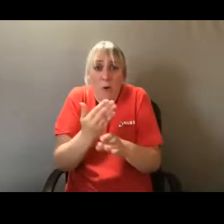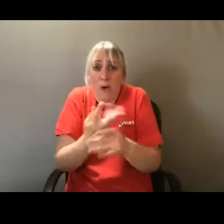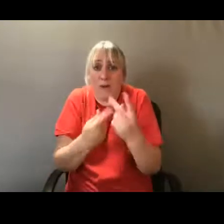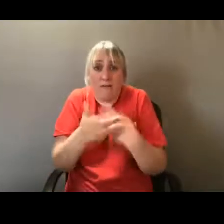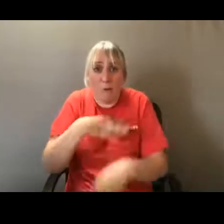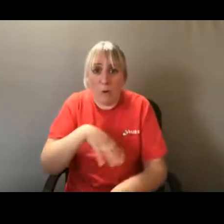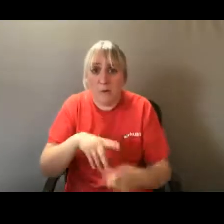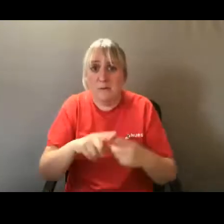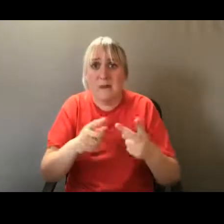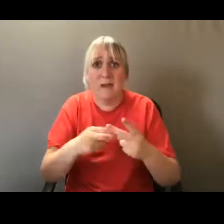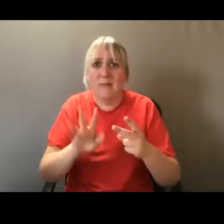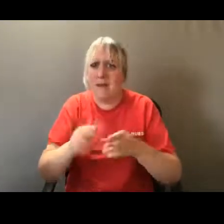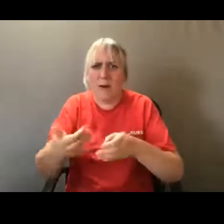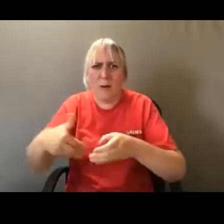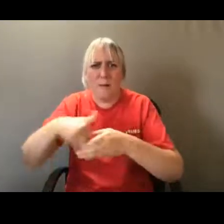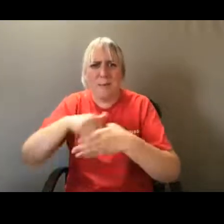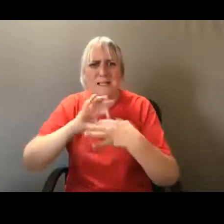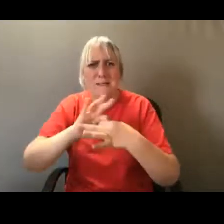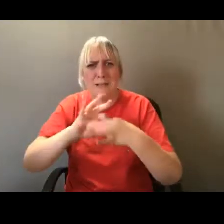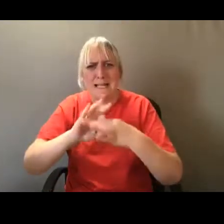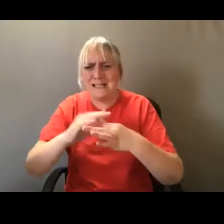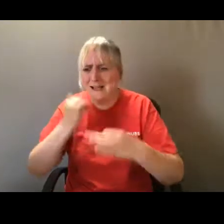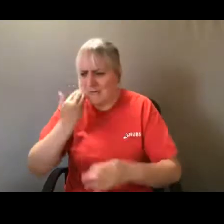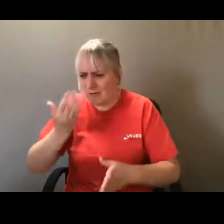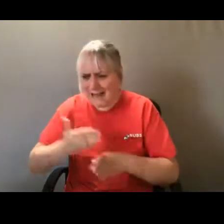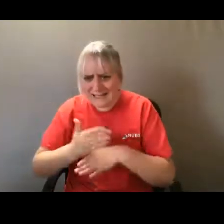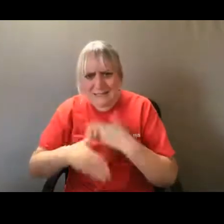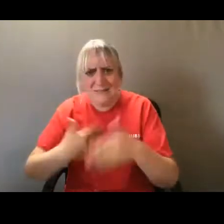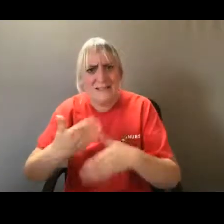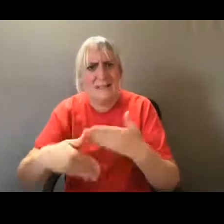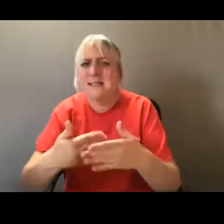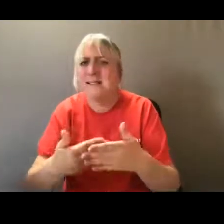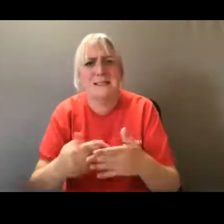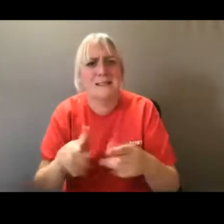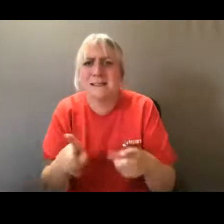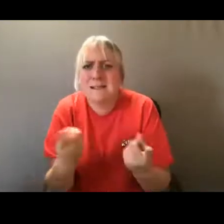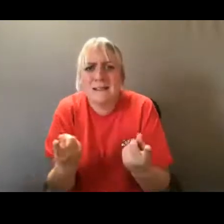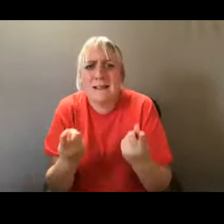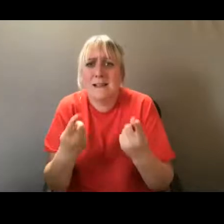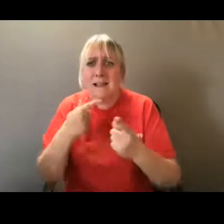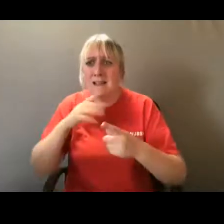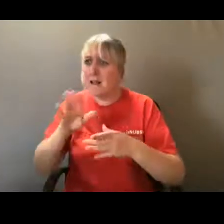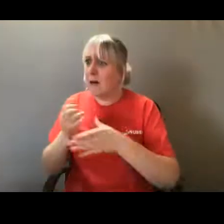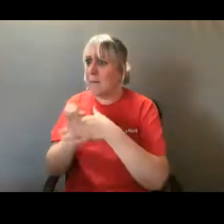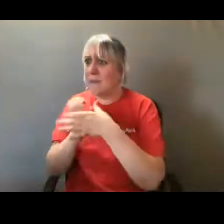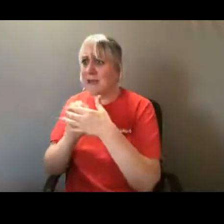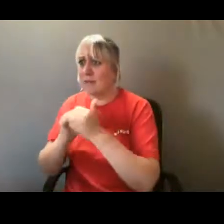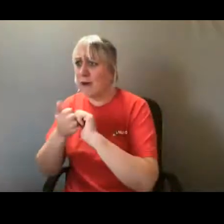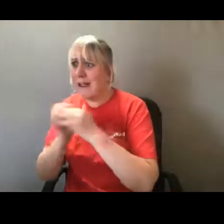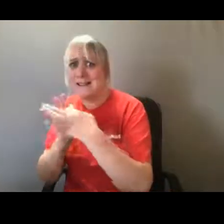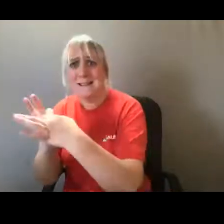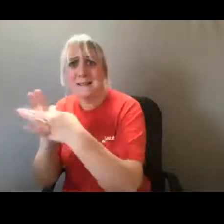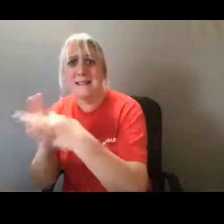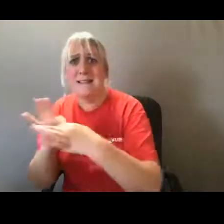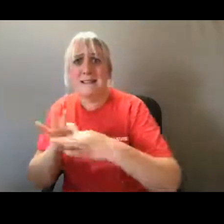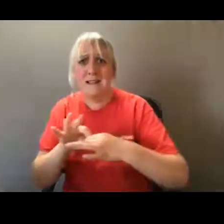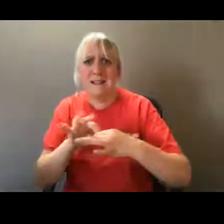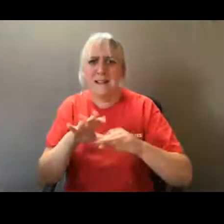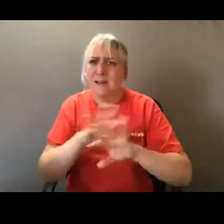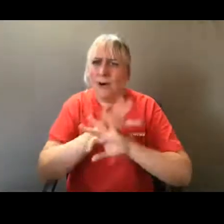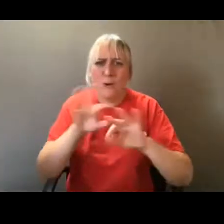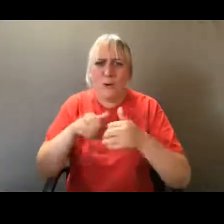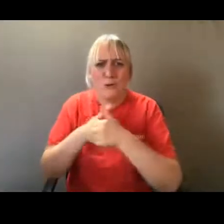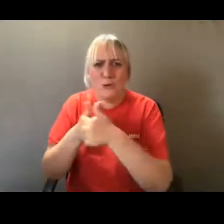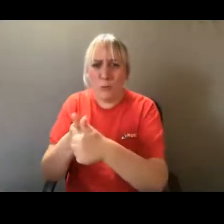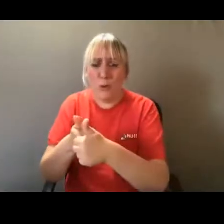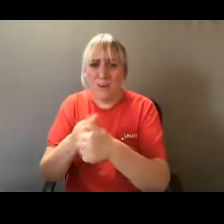able to participate in day-to-day activities, not able to go and make friends, not receiving any of the support that they need, and generally being